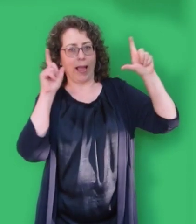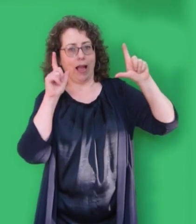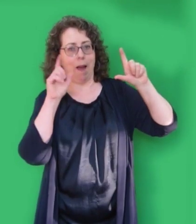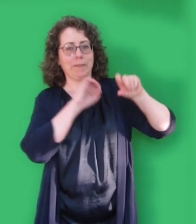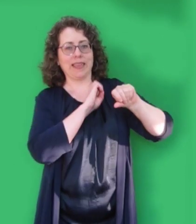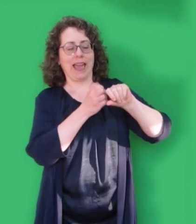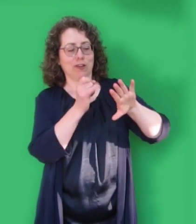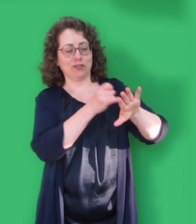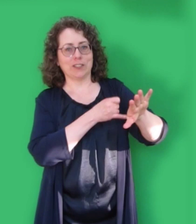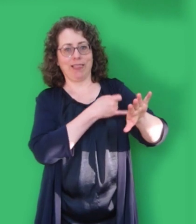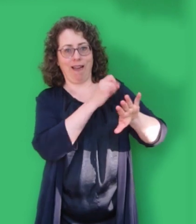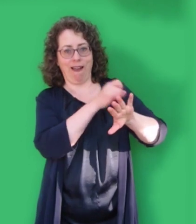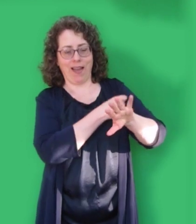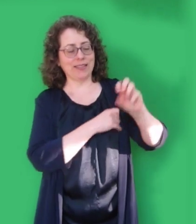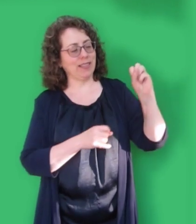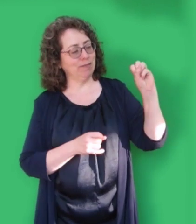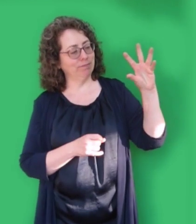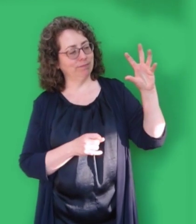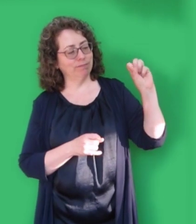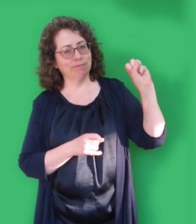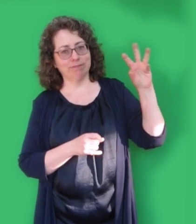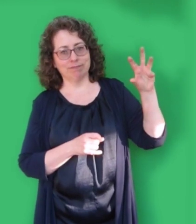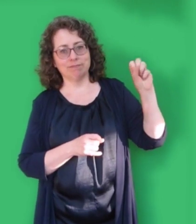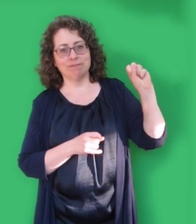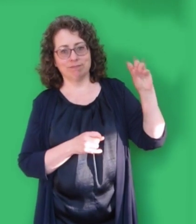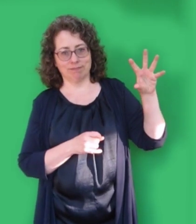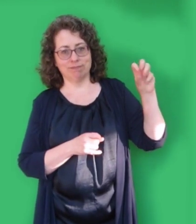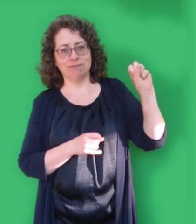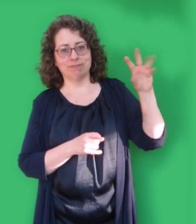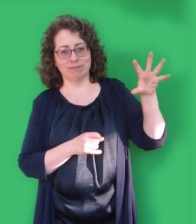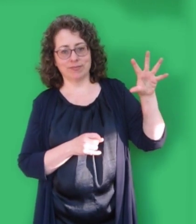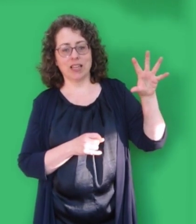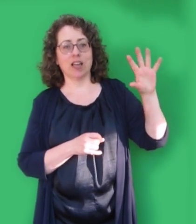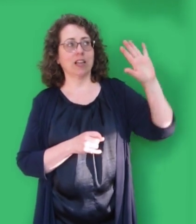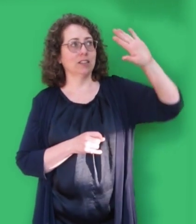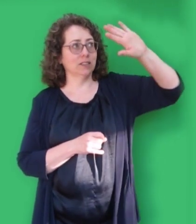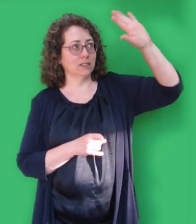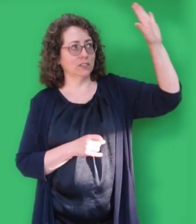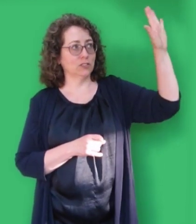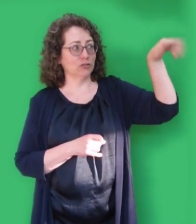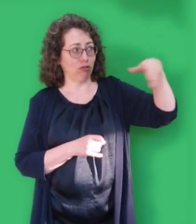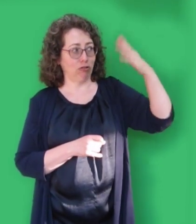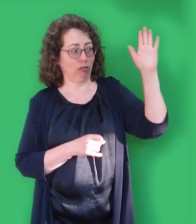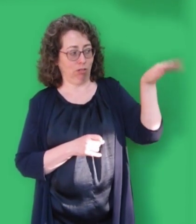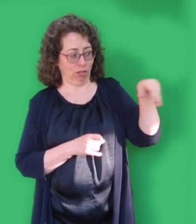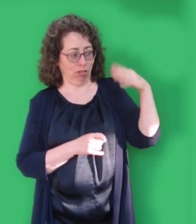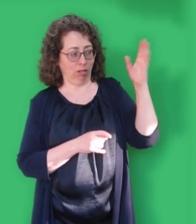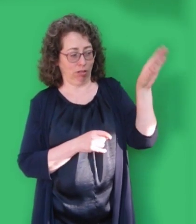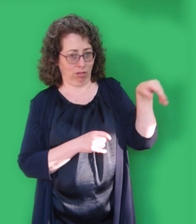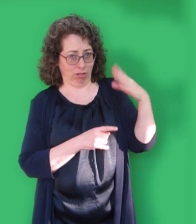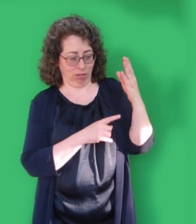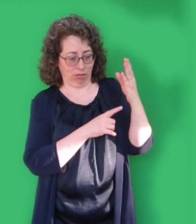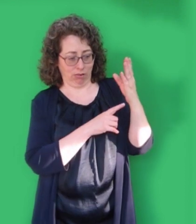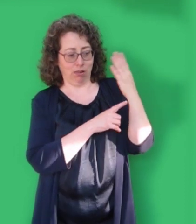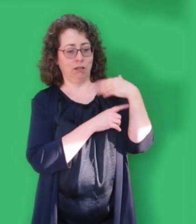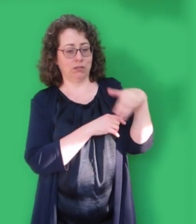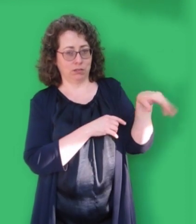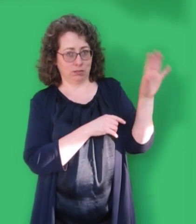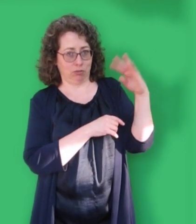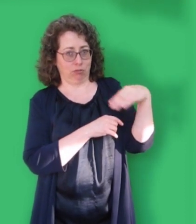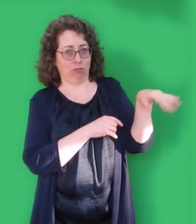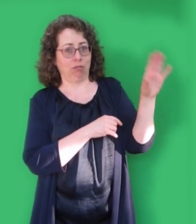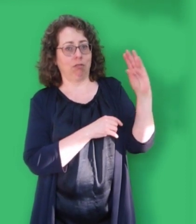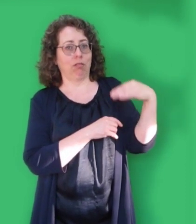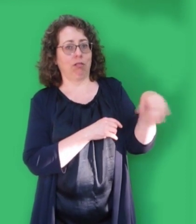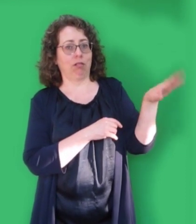energy lines. Flicking all the fingers. Making circles with the wrist and reverse the